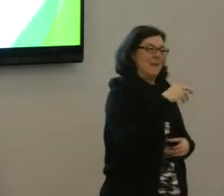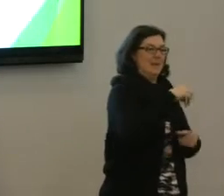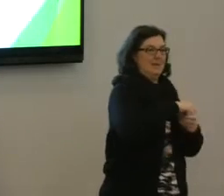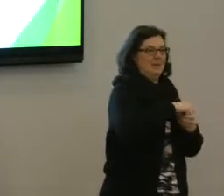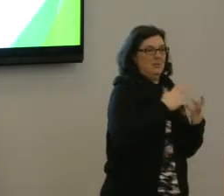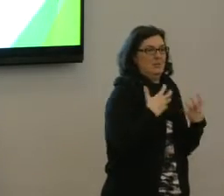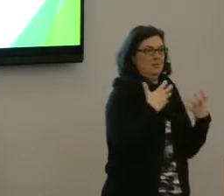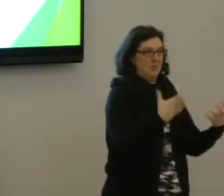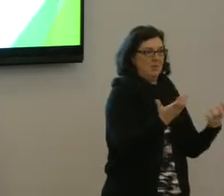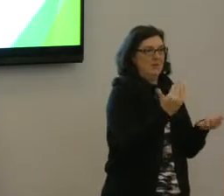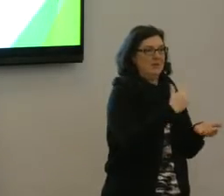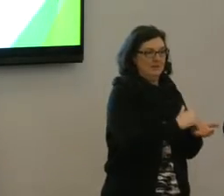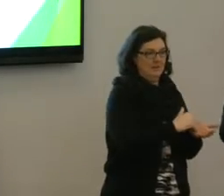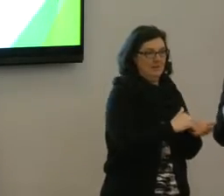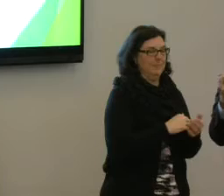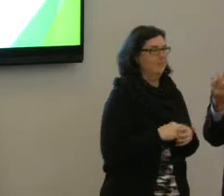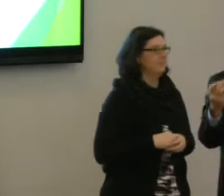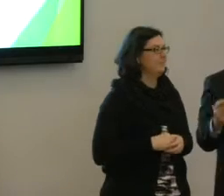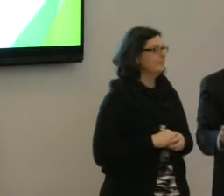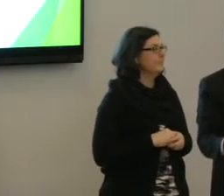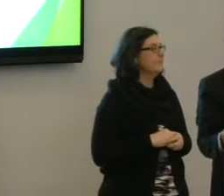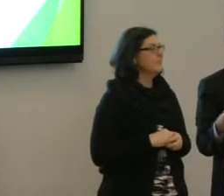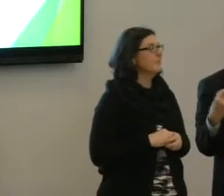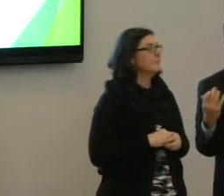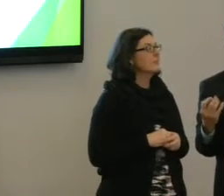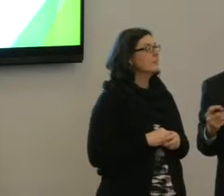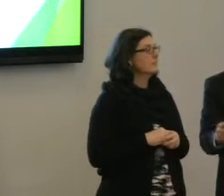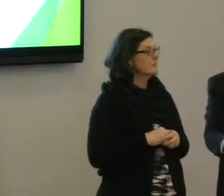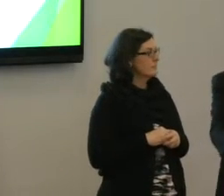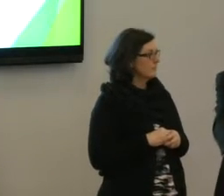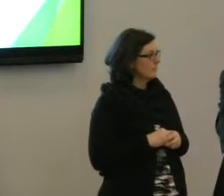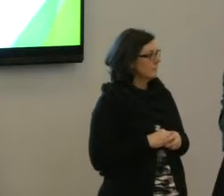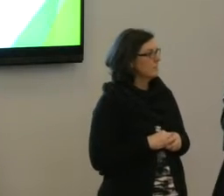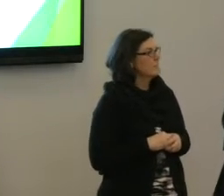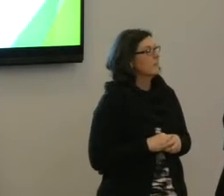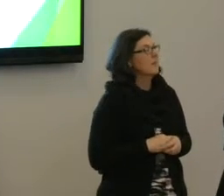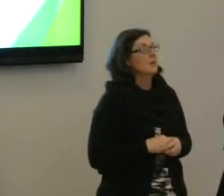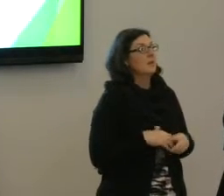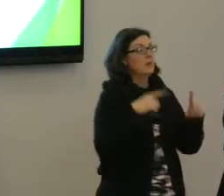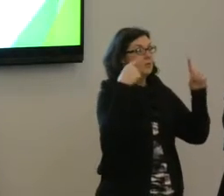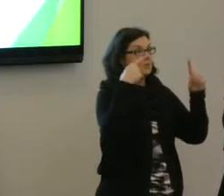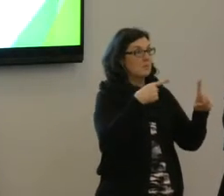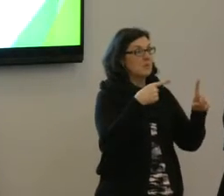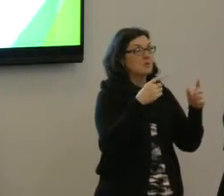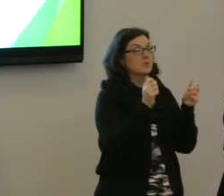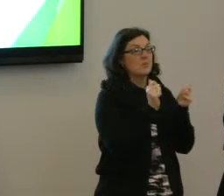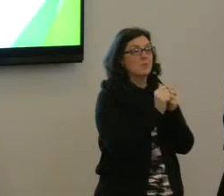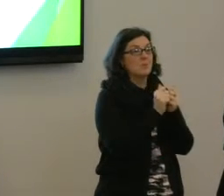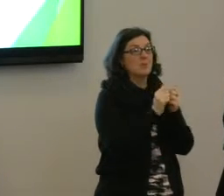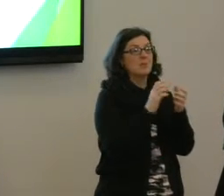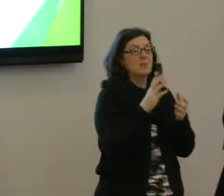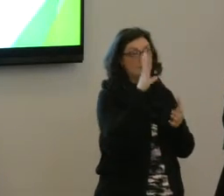thinking about that. Is your mission around a belief and relationship with Jesus?